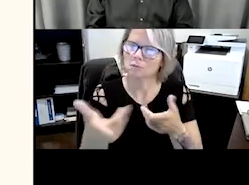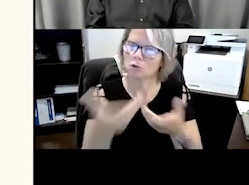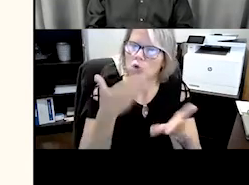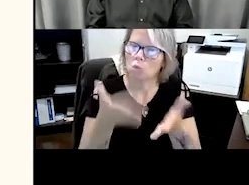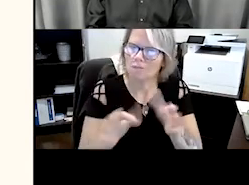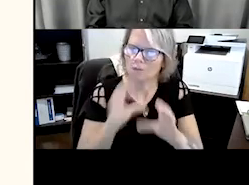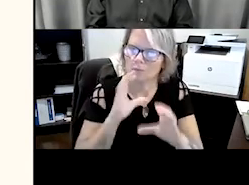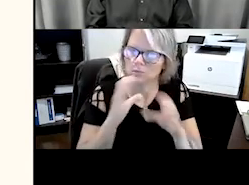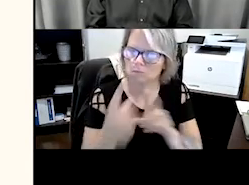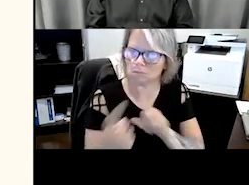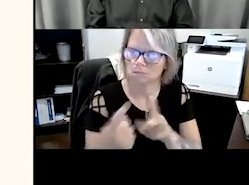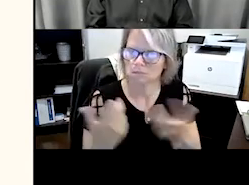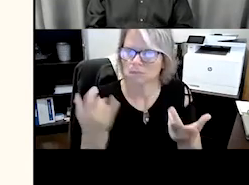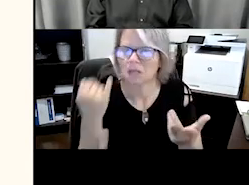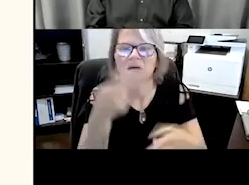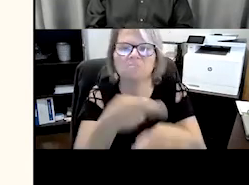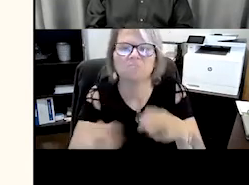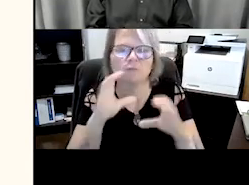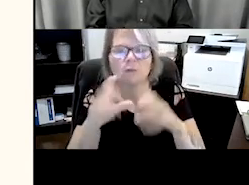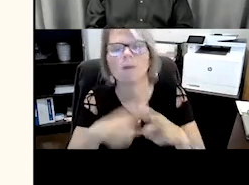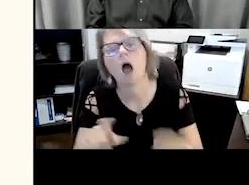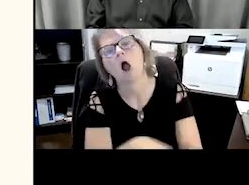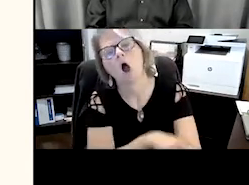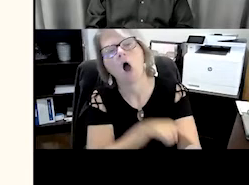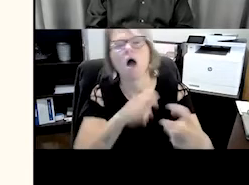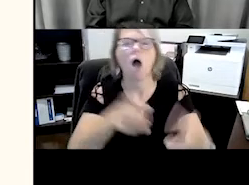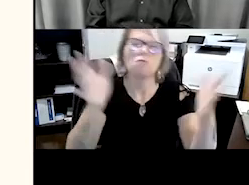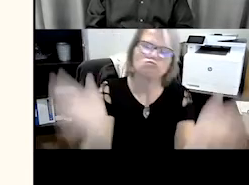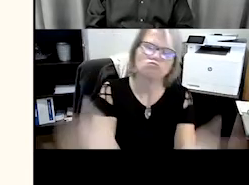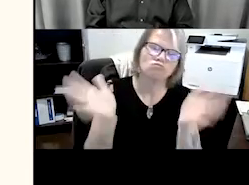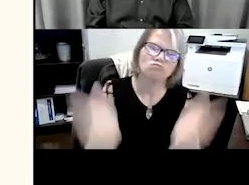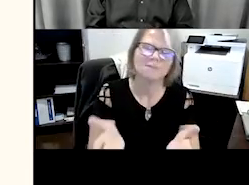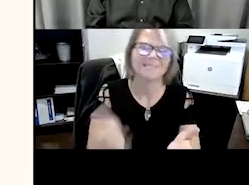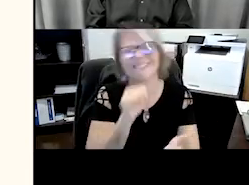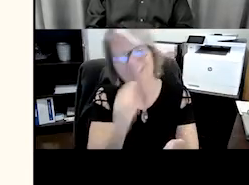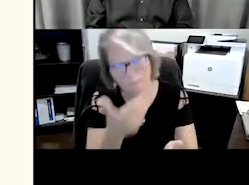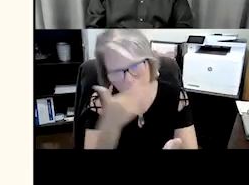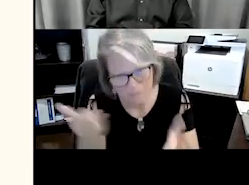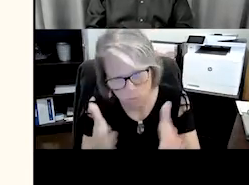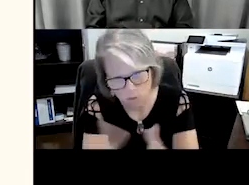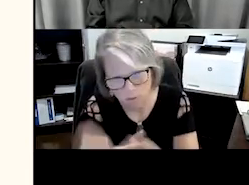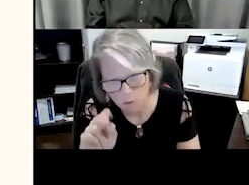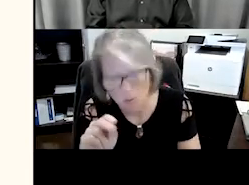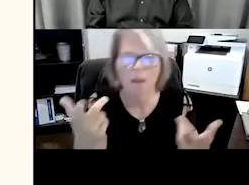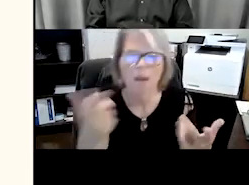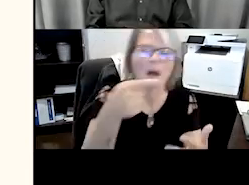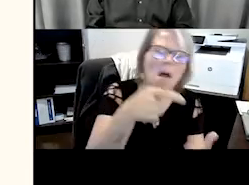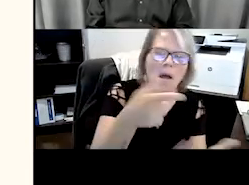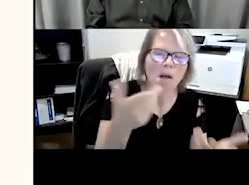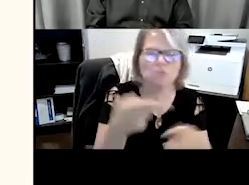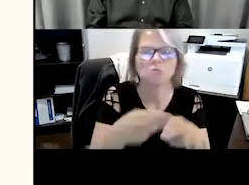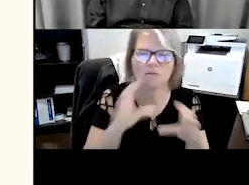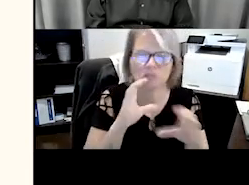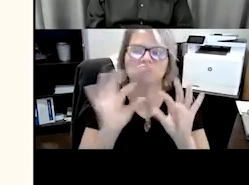that you can download and speak into that are speech to text apps. That may make it a lot easier to communicate. Okay, it's not great